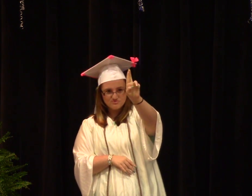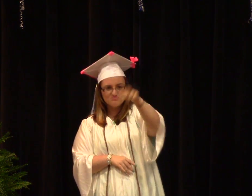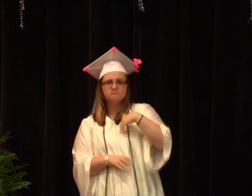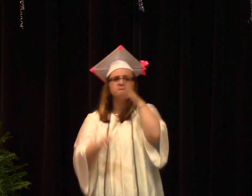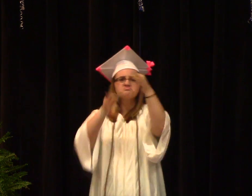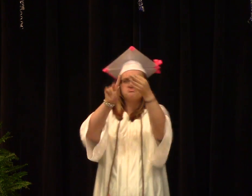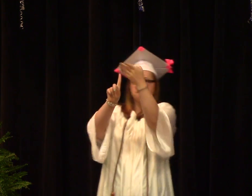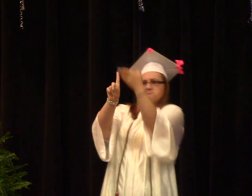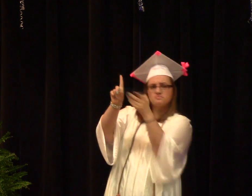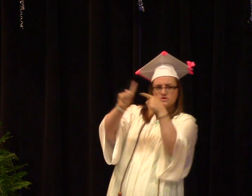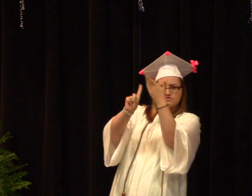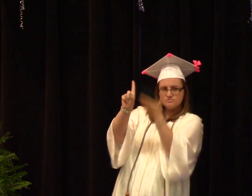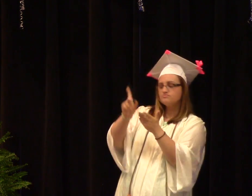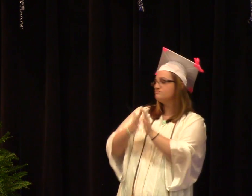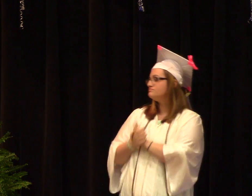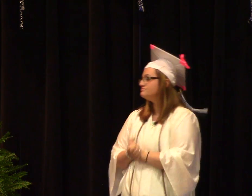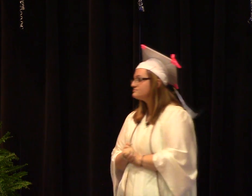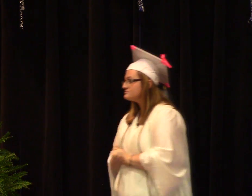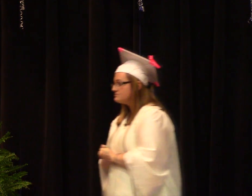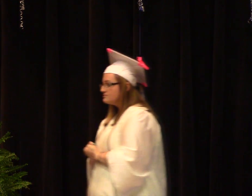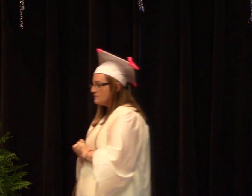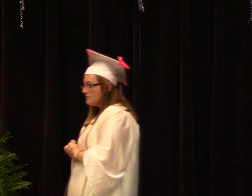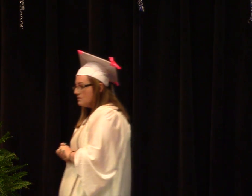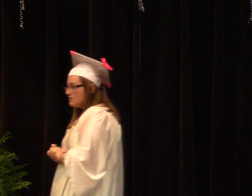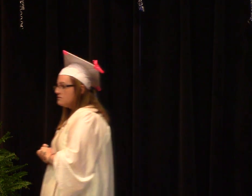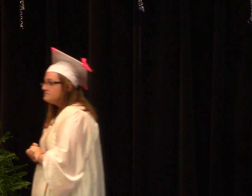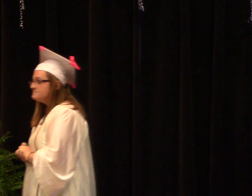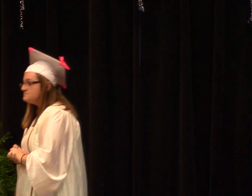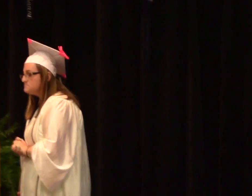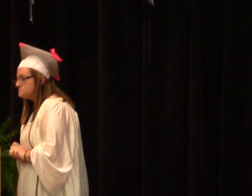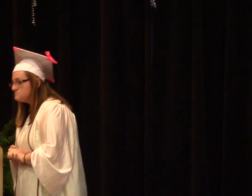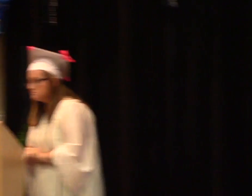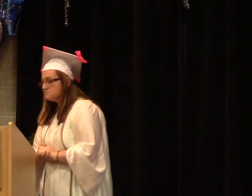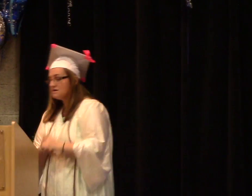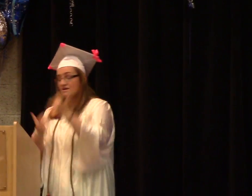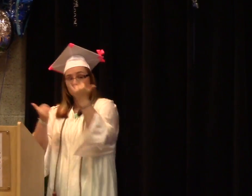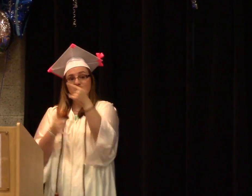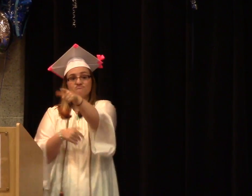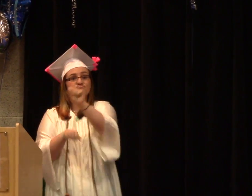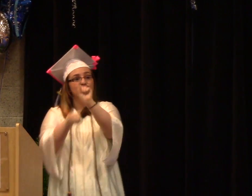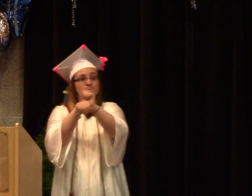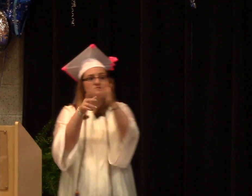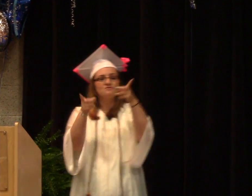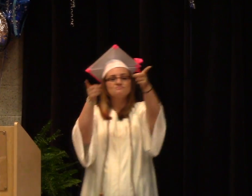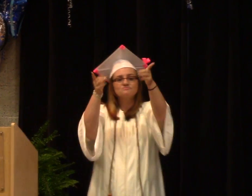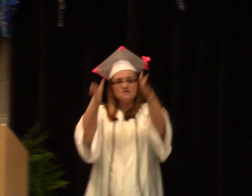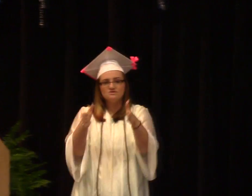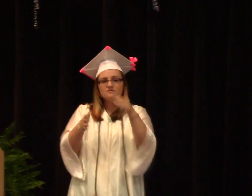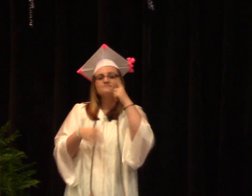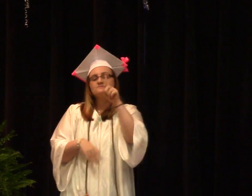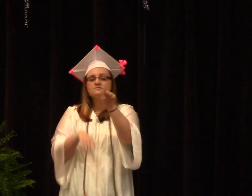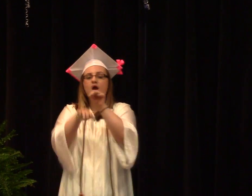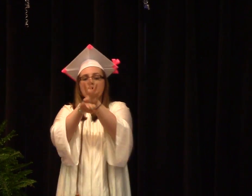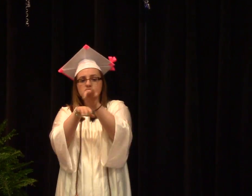2014, Heather Harker. I'd like to tell you a little bit about who Heather Harker is. Currently, she works as